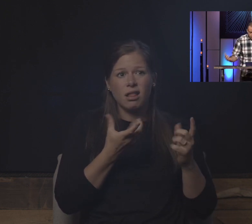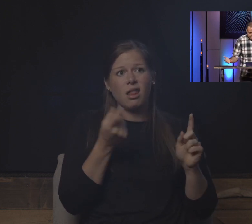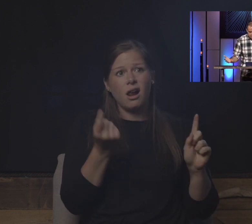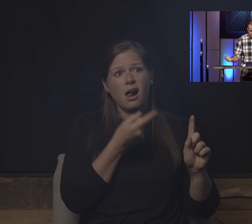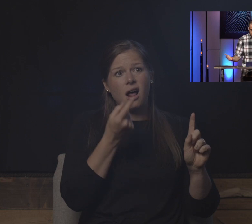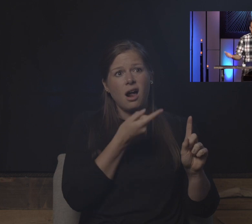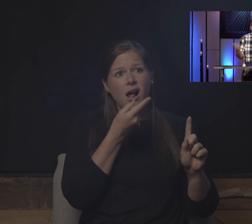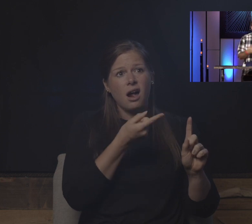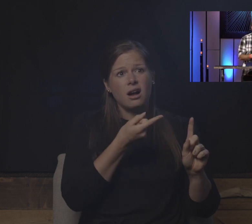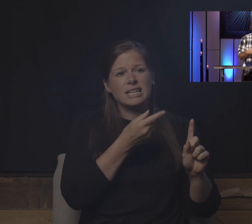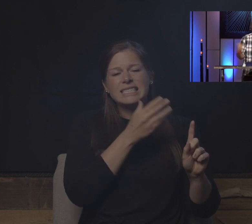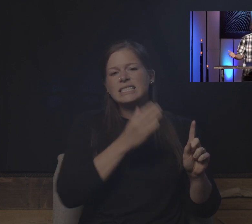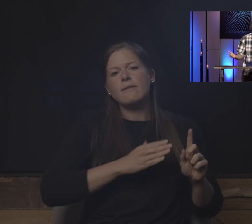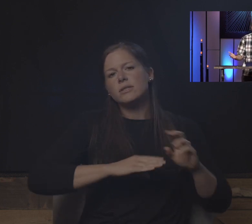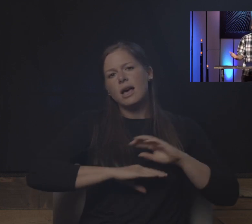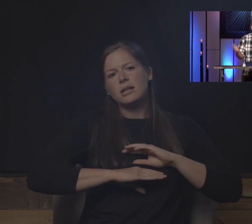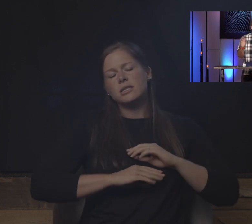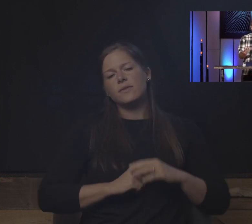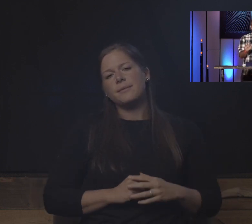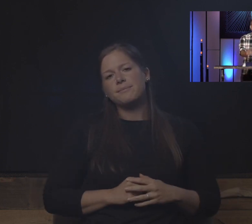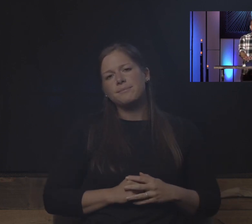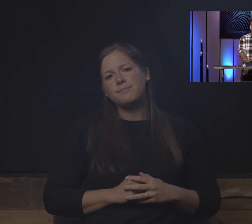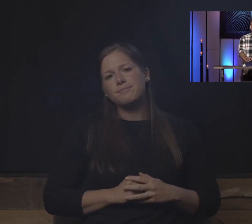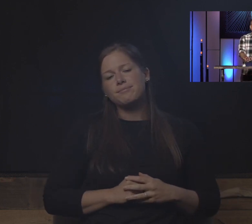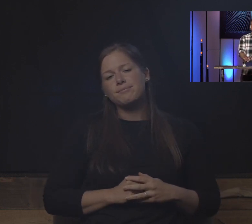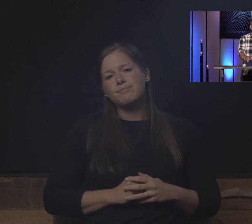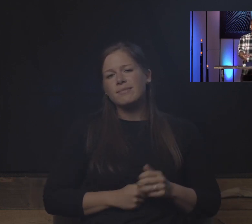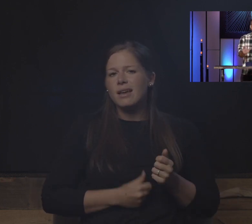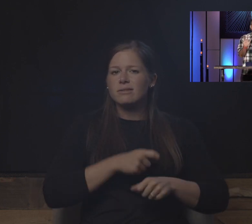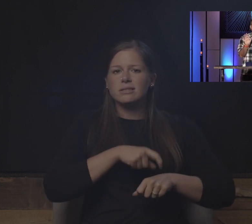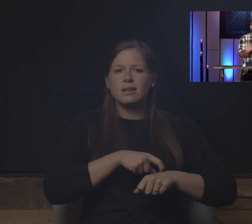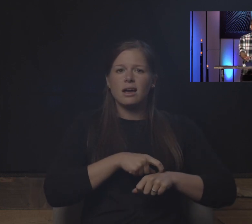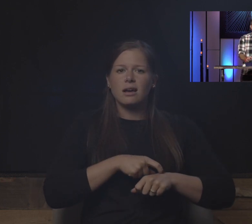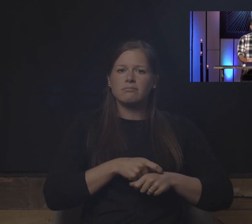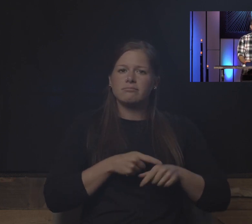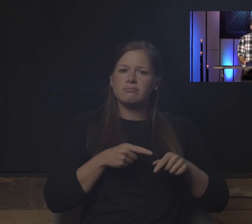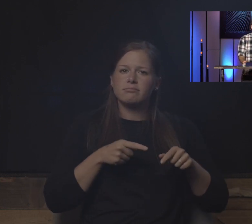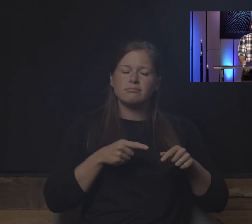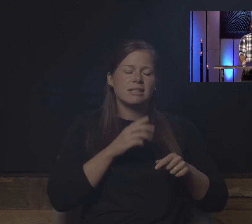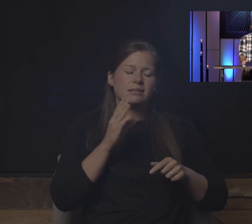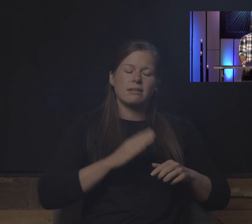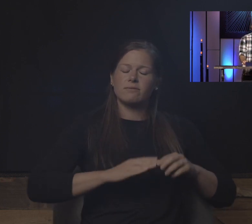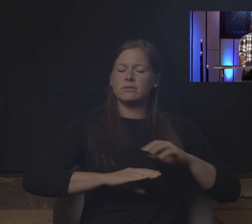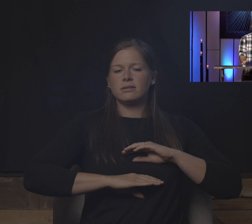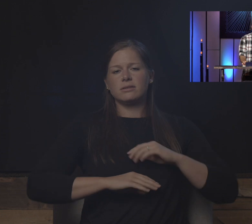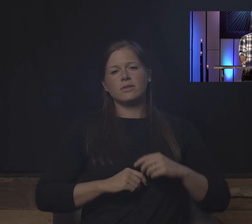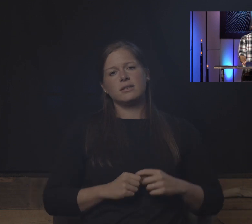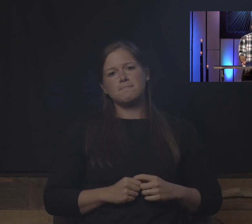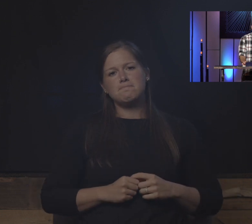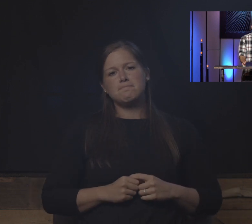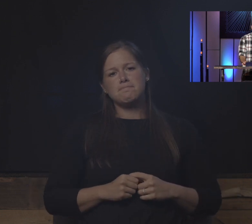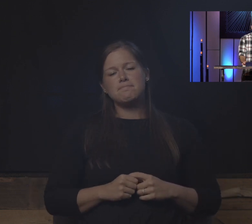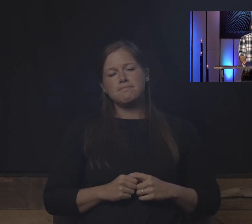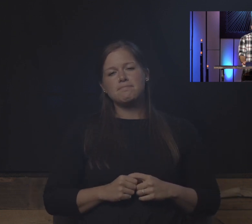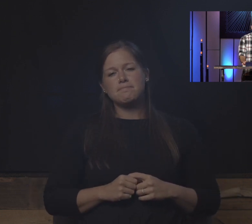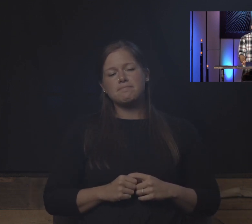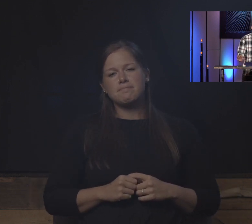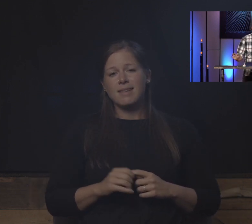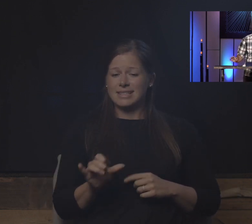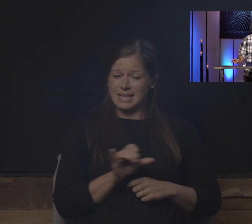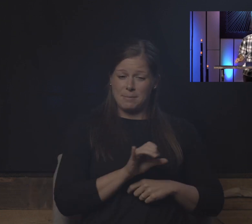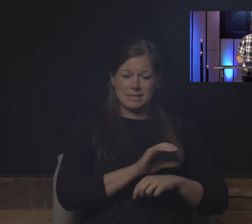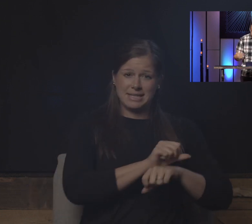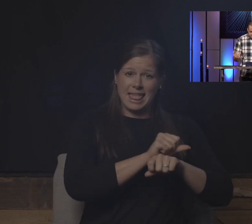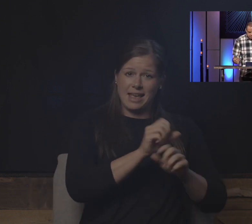They'll trade one desire, one passion for another, but each time they are slaves to those passions and desires.